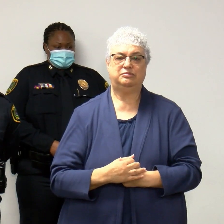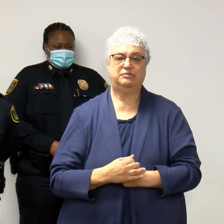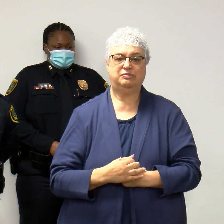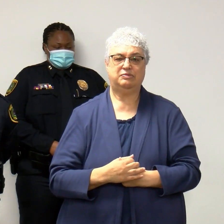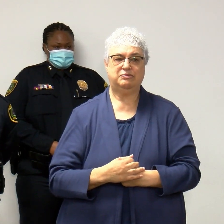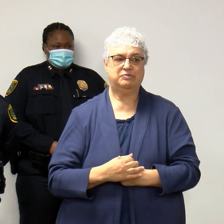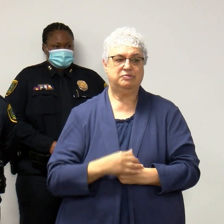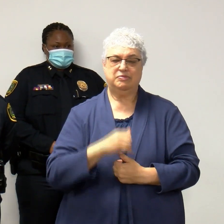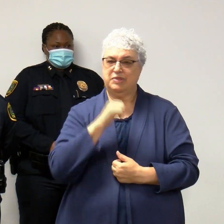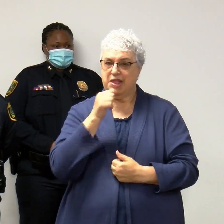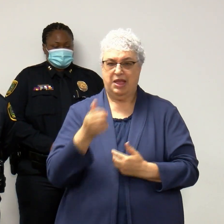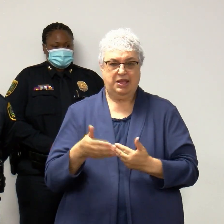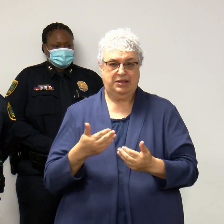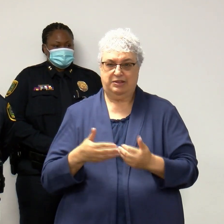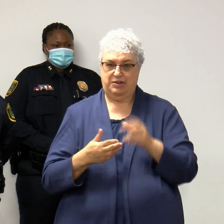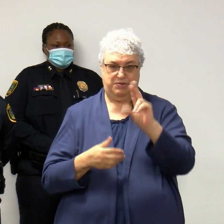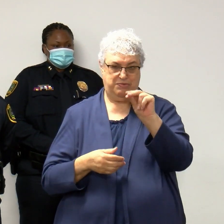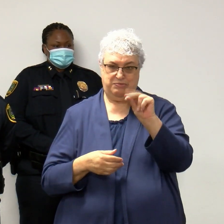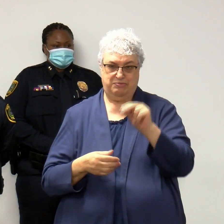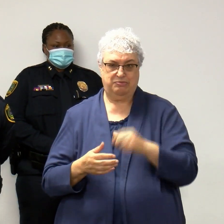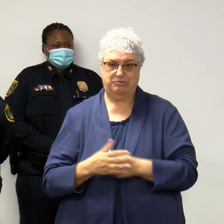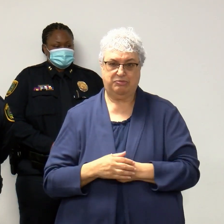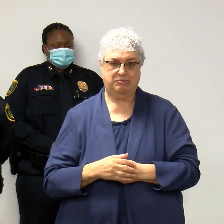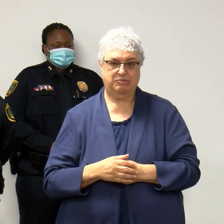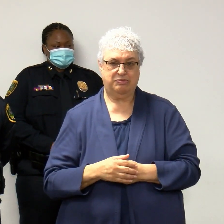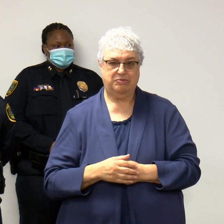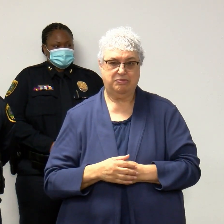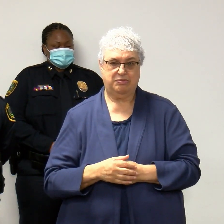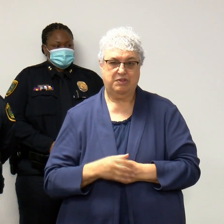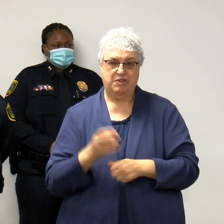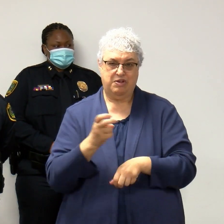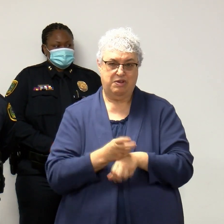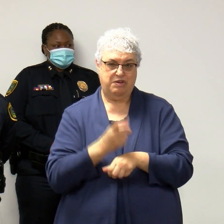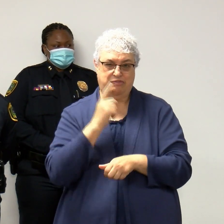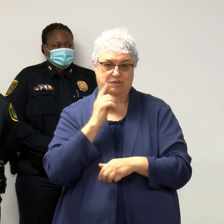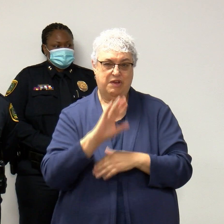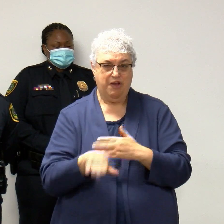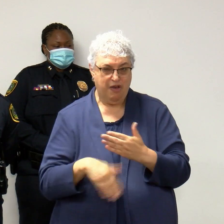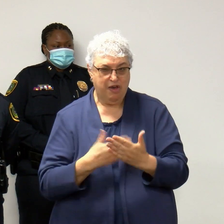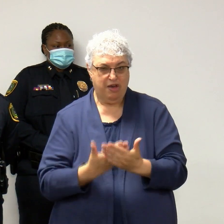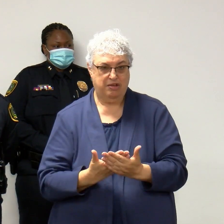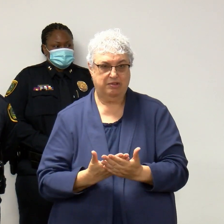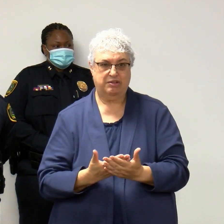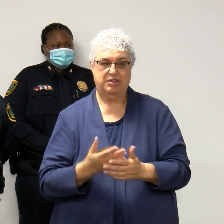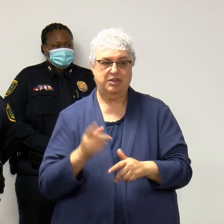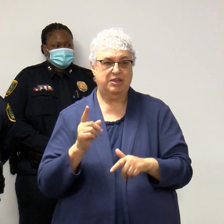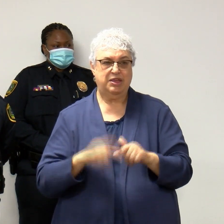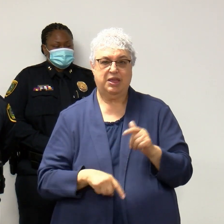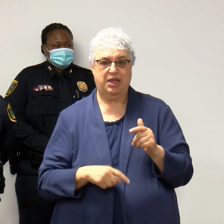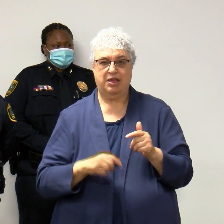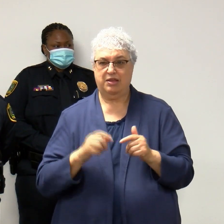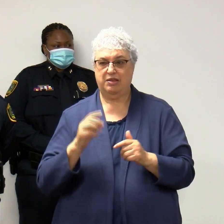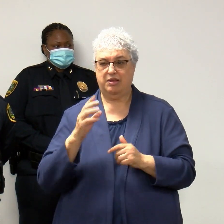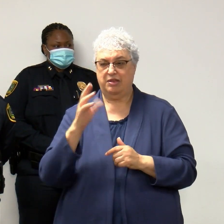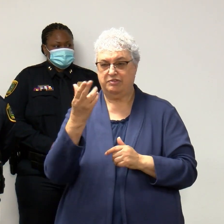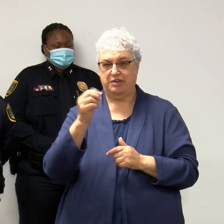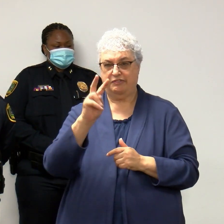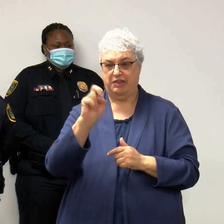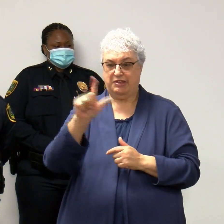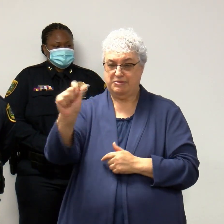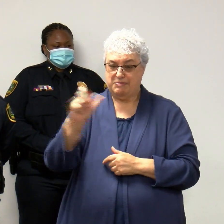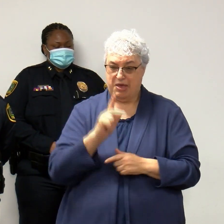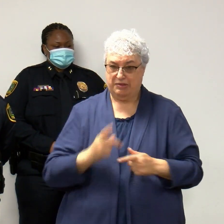It's not an easy matter, and it's difficult for all of us. But you can't bring back Mr.